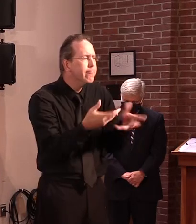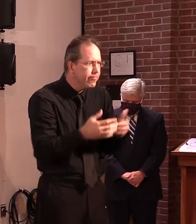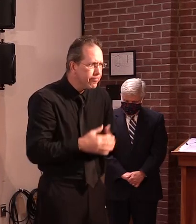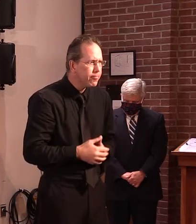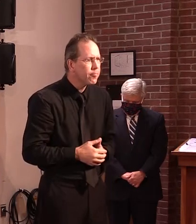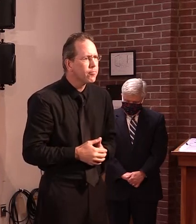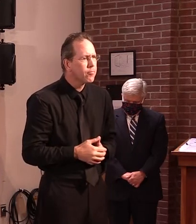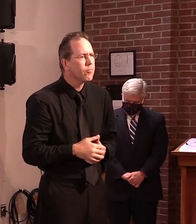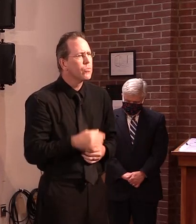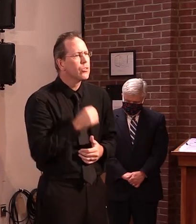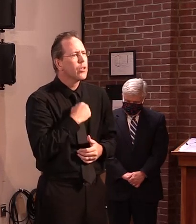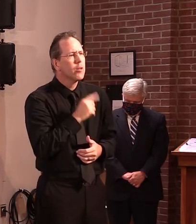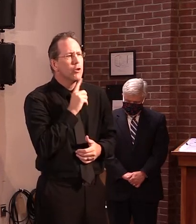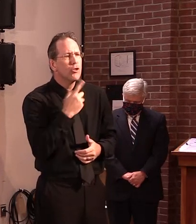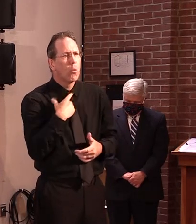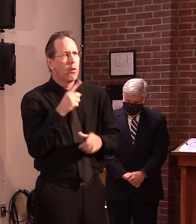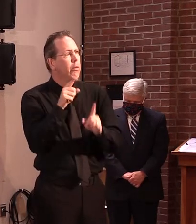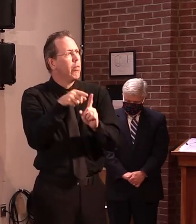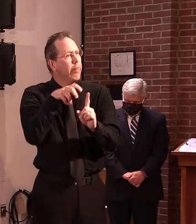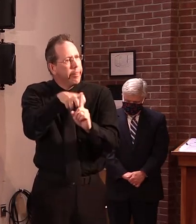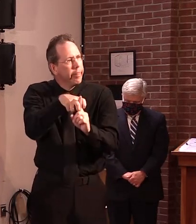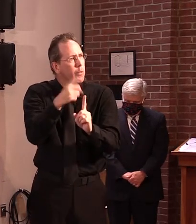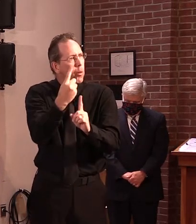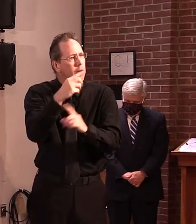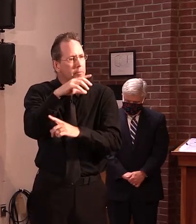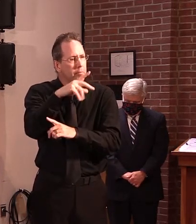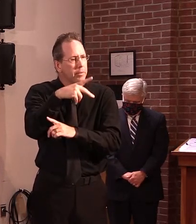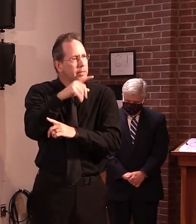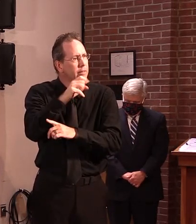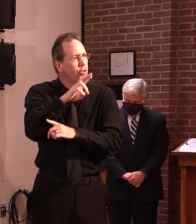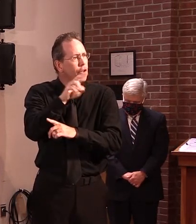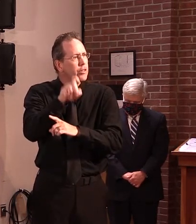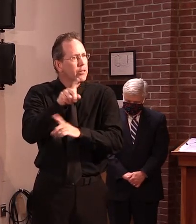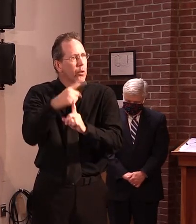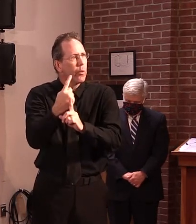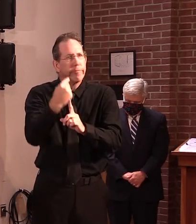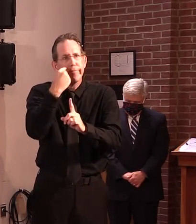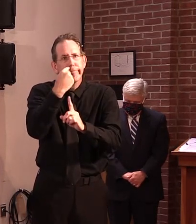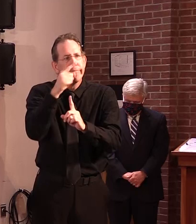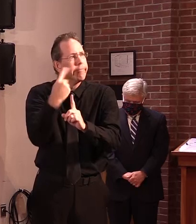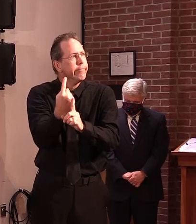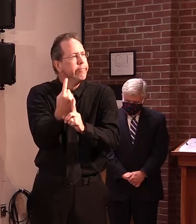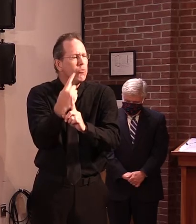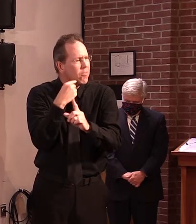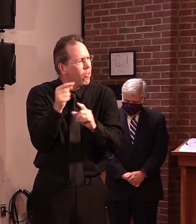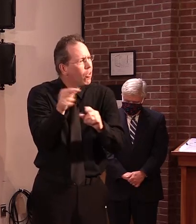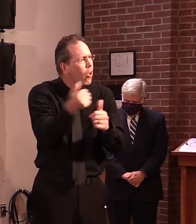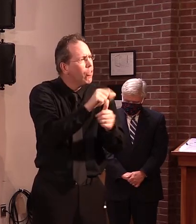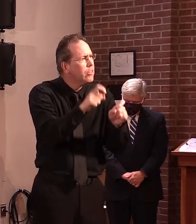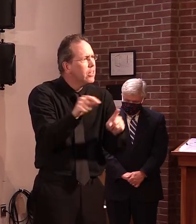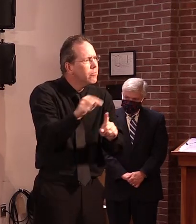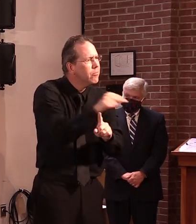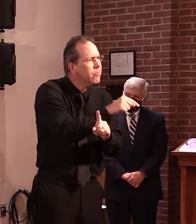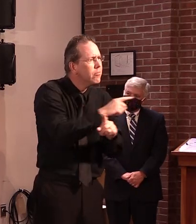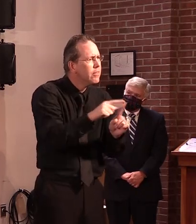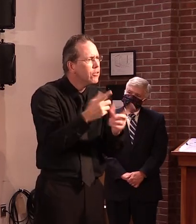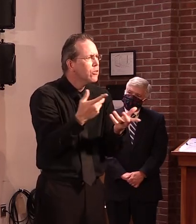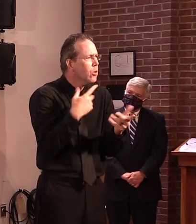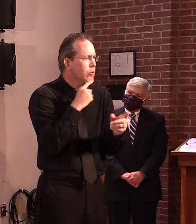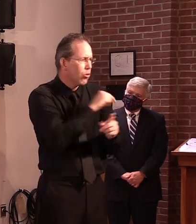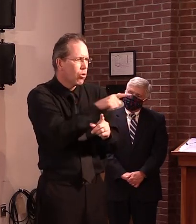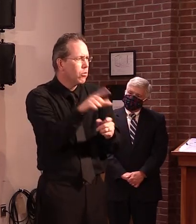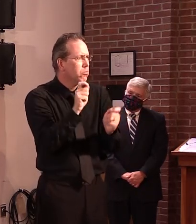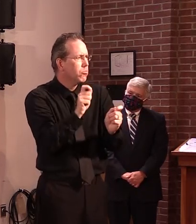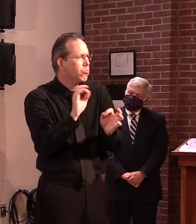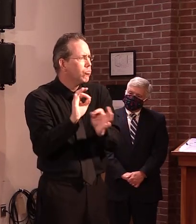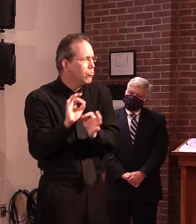wouldn't be totally dependent on one supply chain and perhaps run out when you most needed it. So